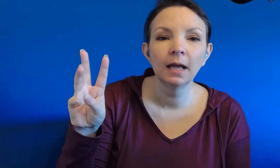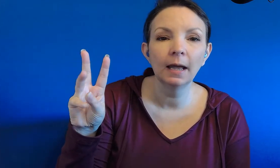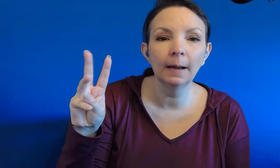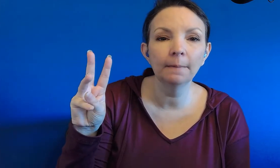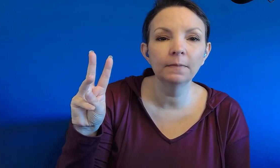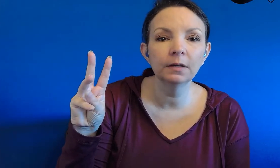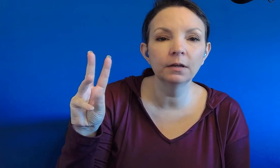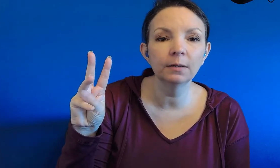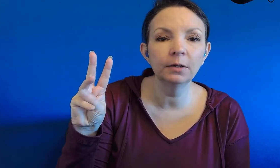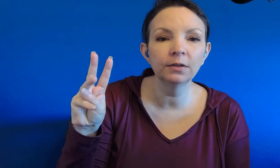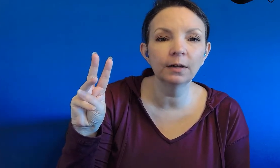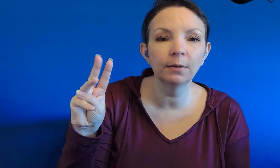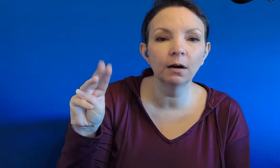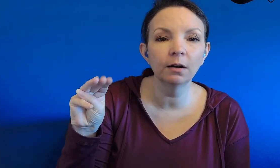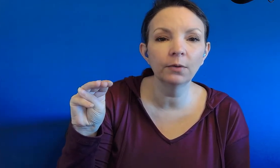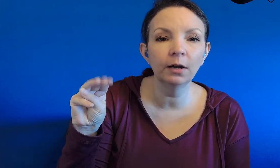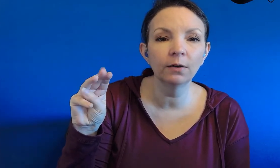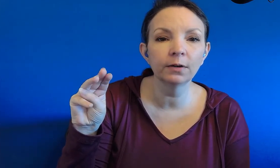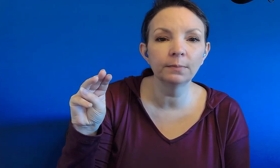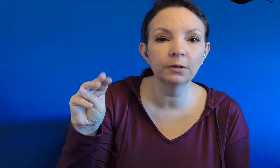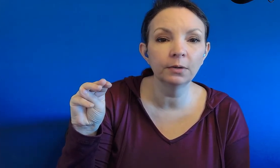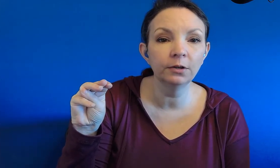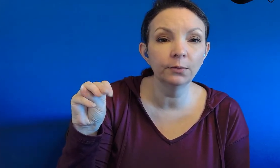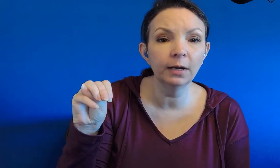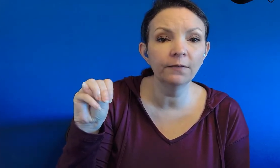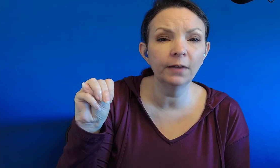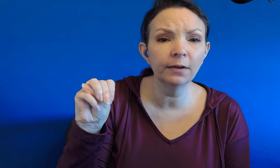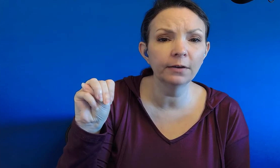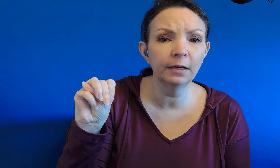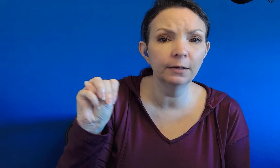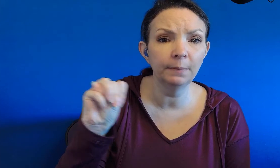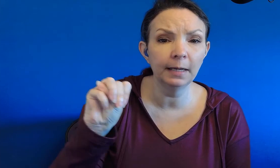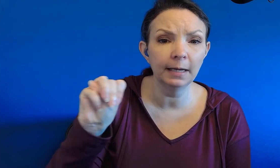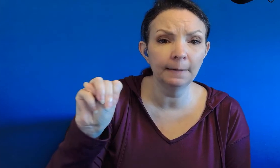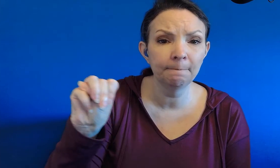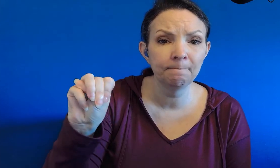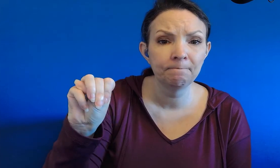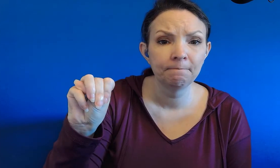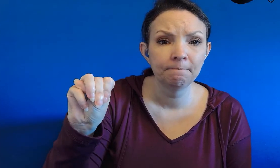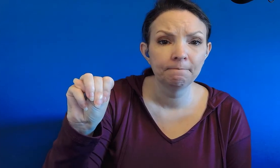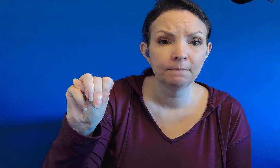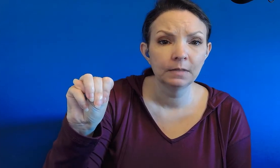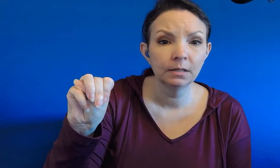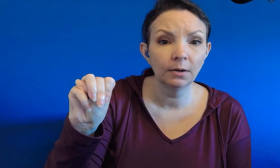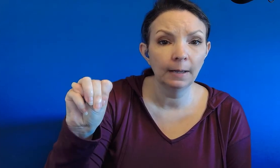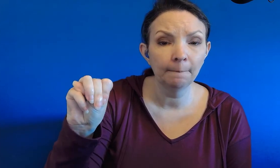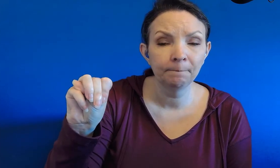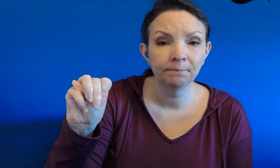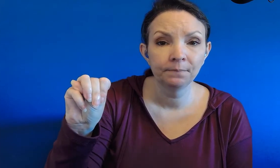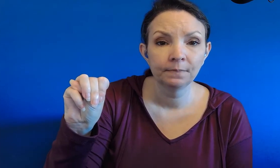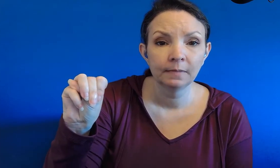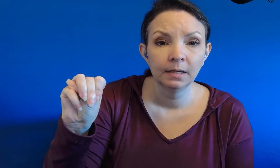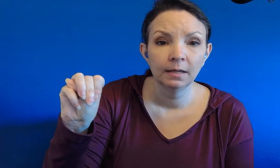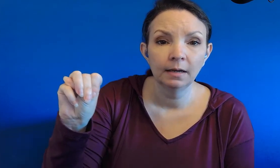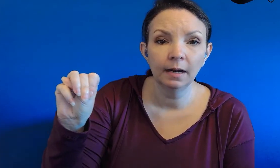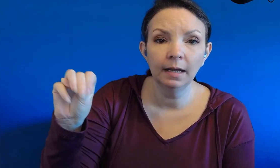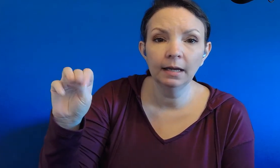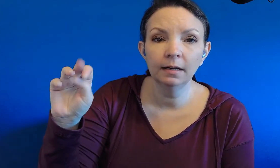M, so you're going to bring your thumb all the way over between your ring finger and your pinky. So M. Now N is going to